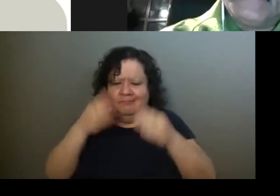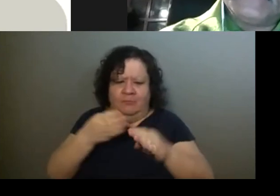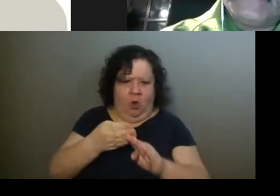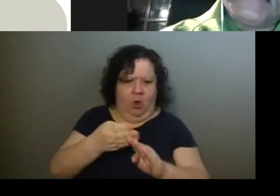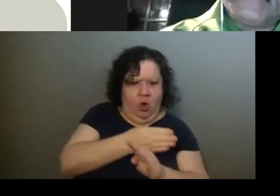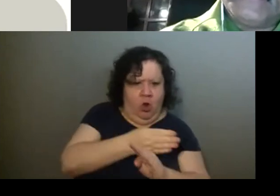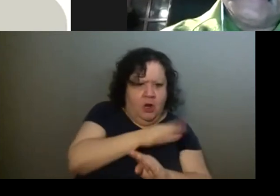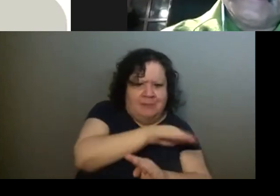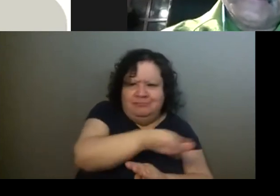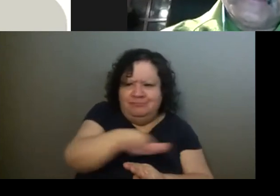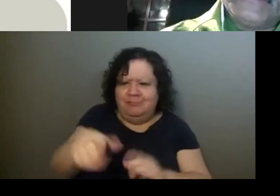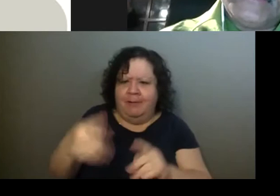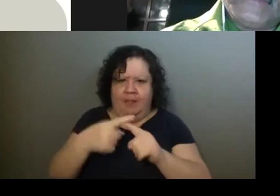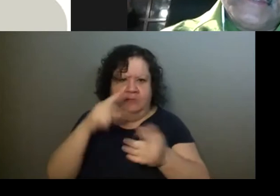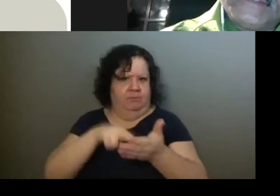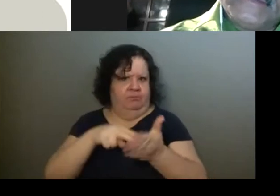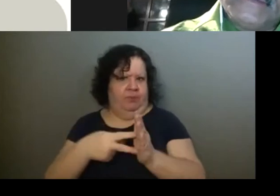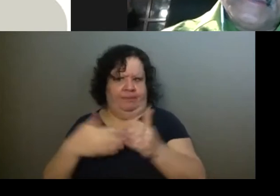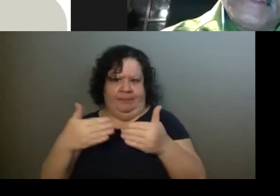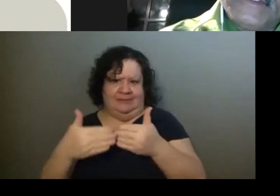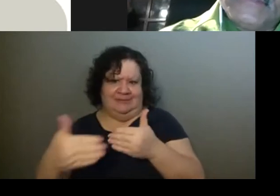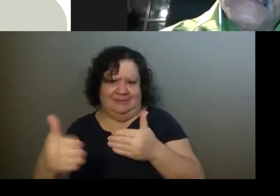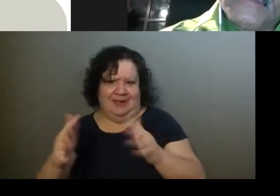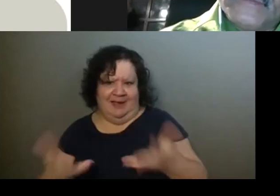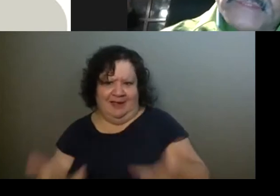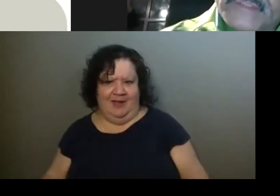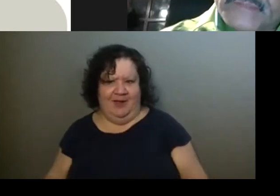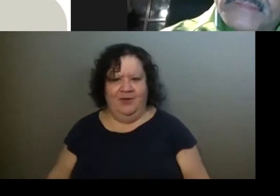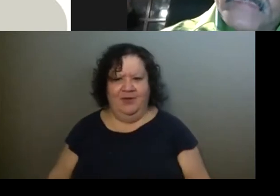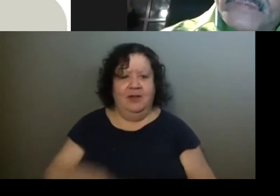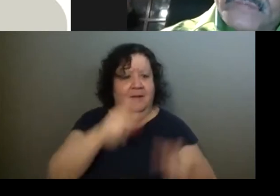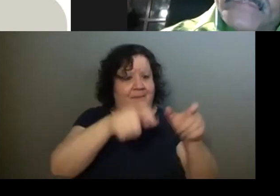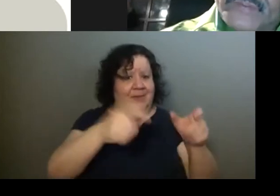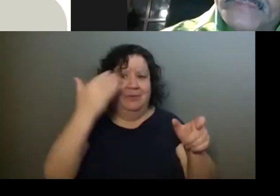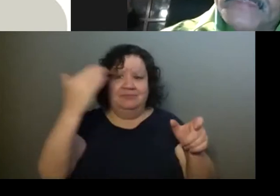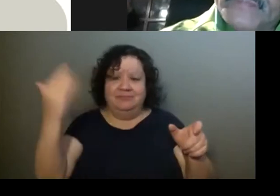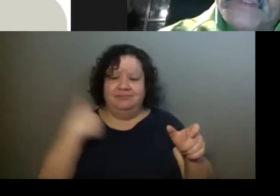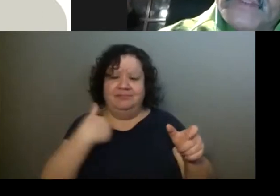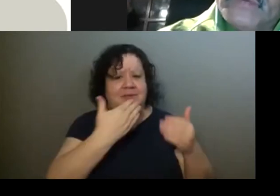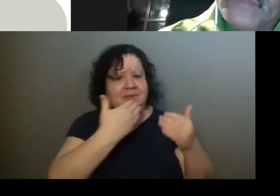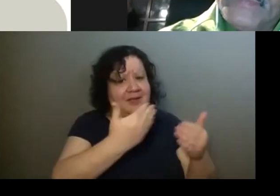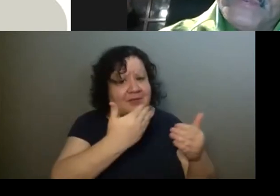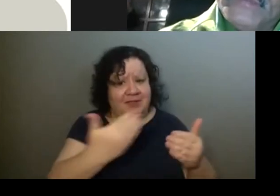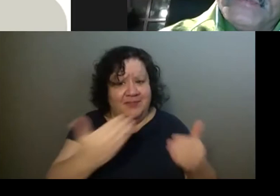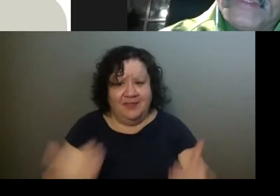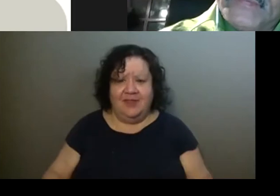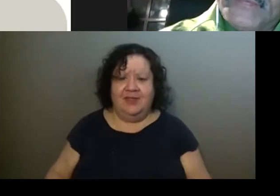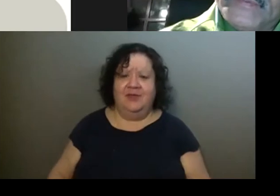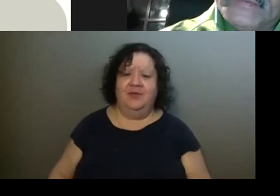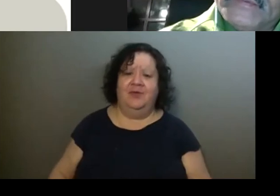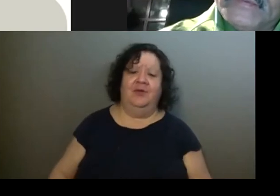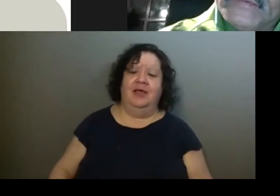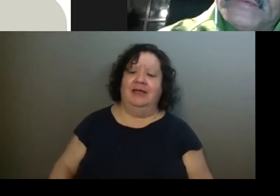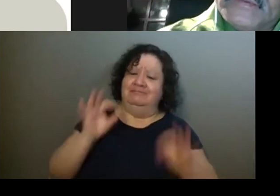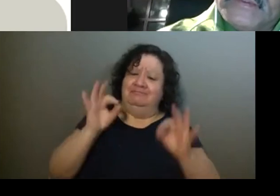the panelists for your excellent contribution, to our special guests, and to the questions that have come on from the floor. We will be putting together a